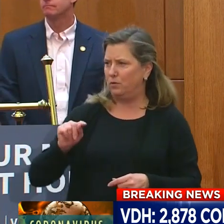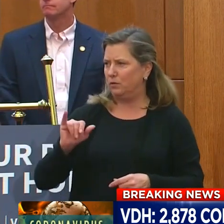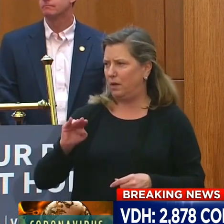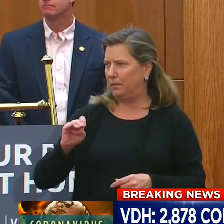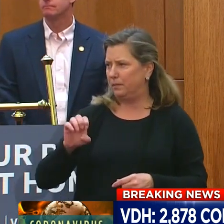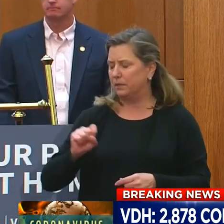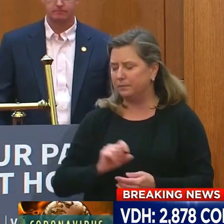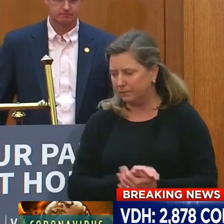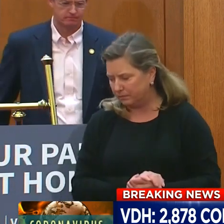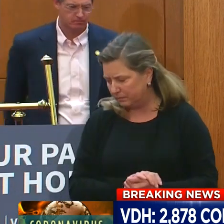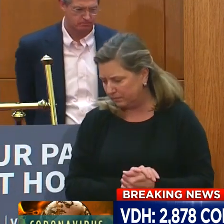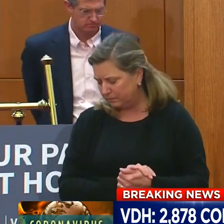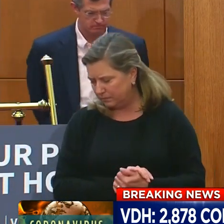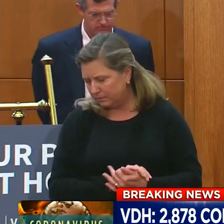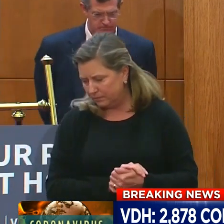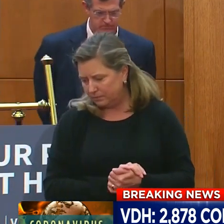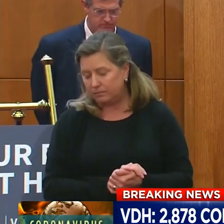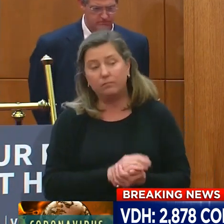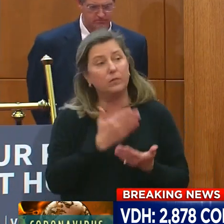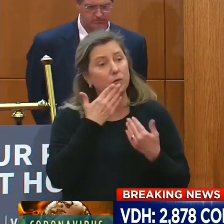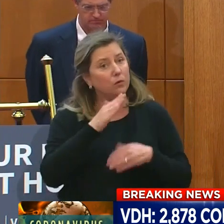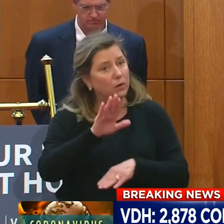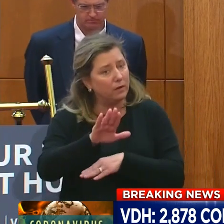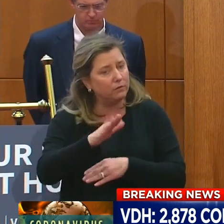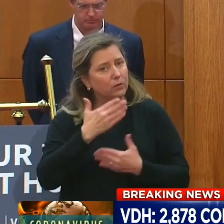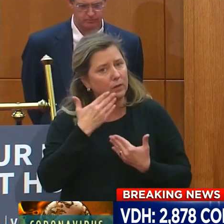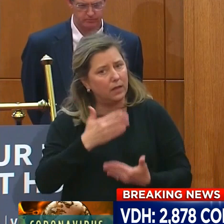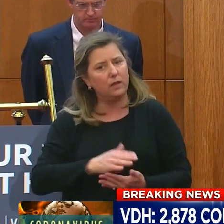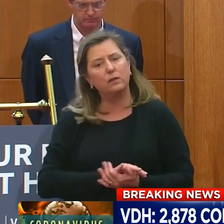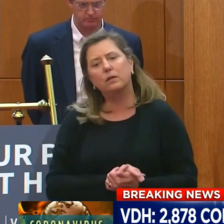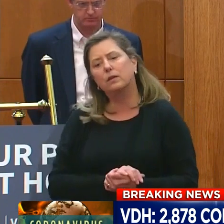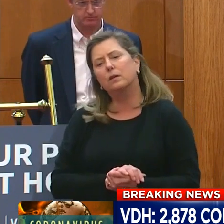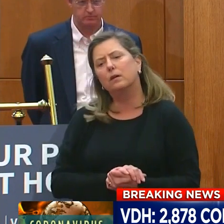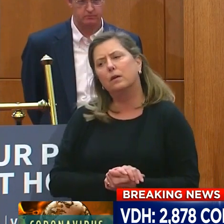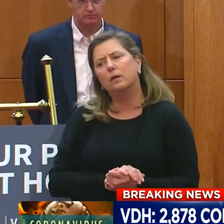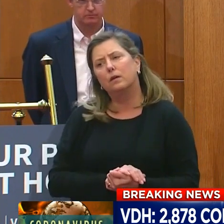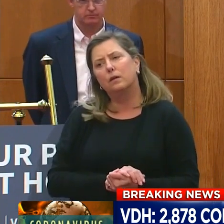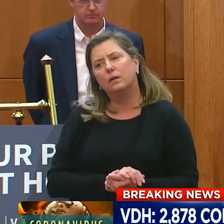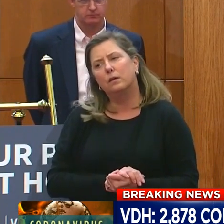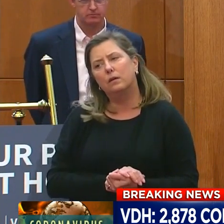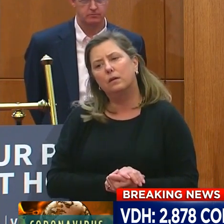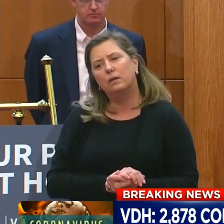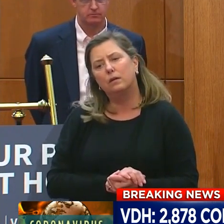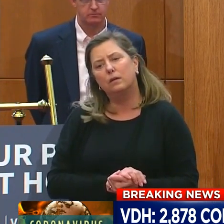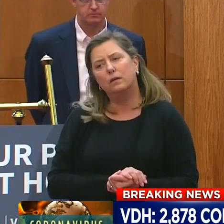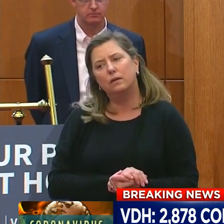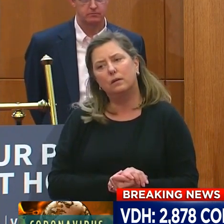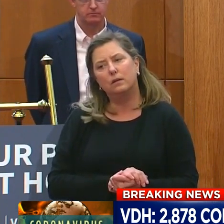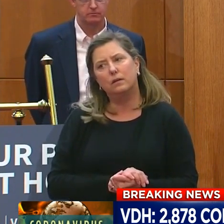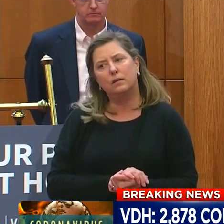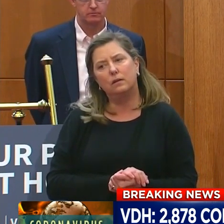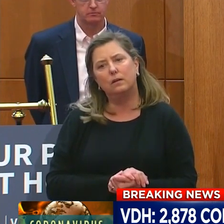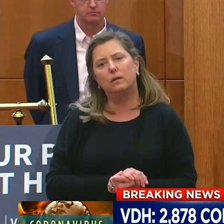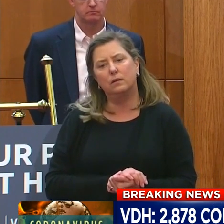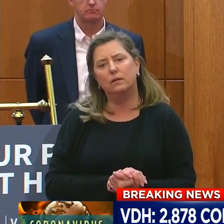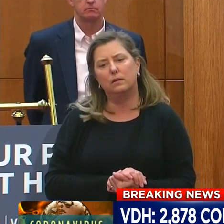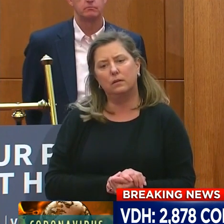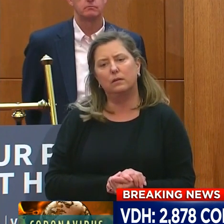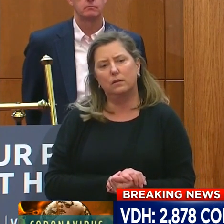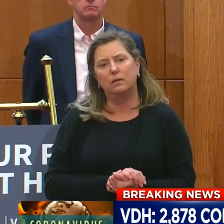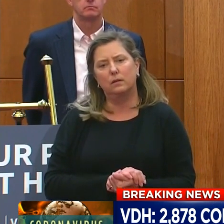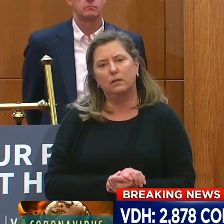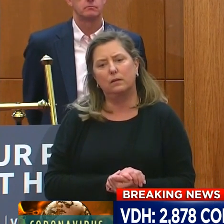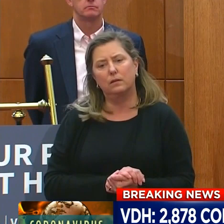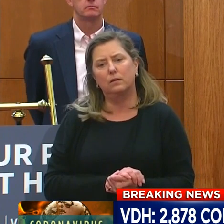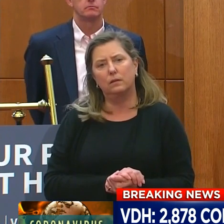Good afternoon, Governor. Thank you. Can you address the question of why, despite the stay-at-home order, the state